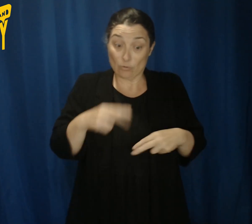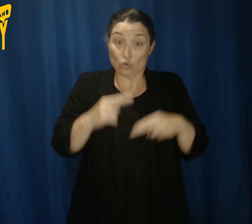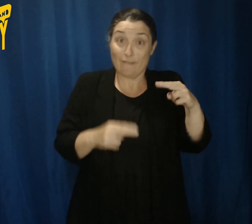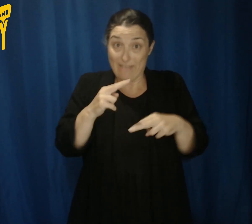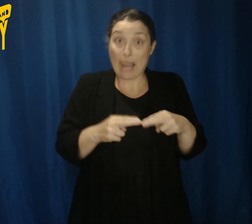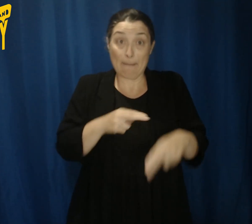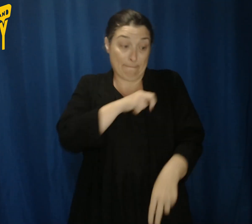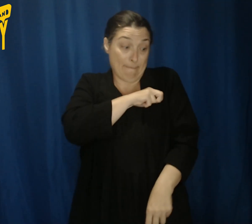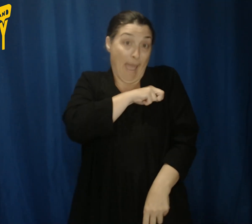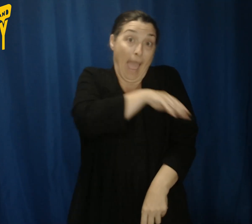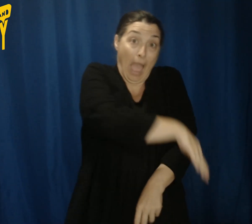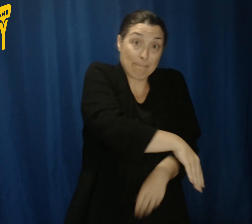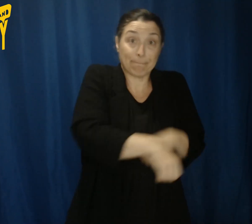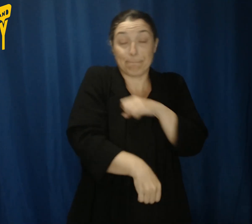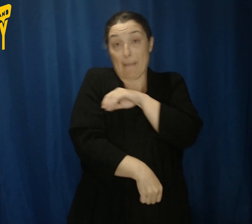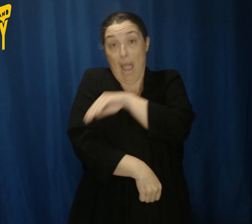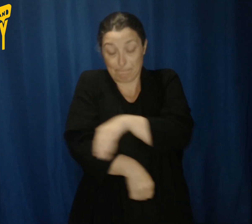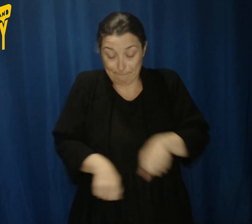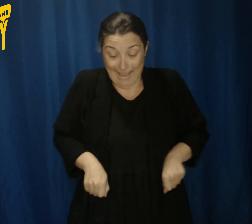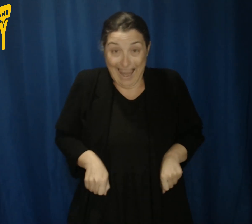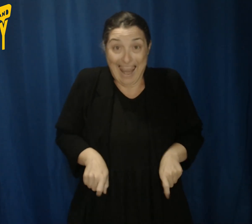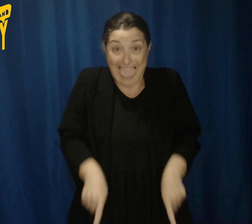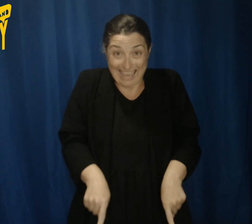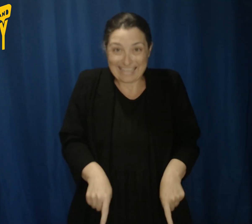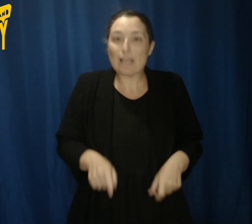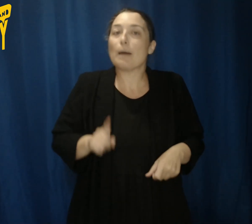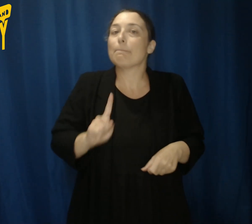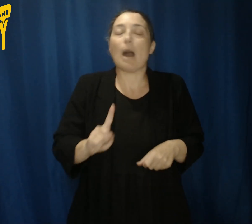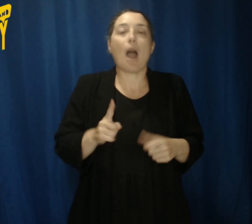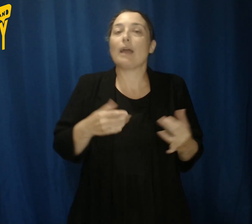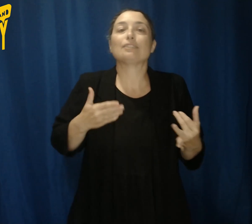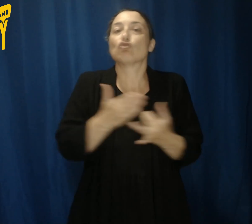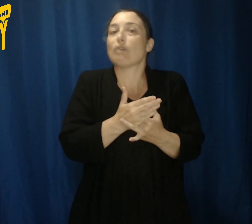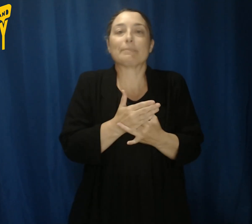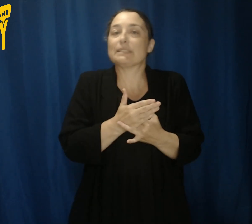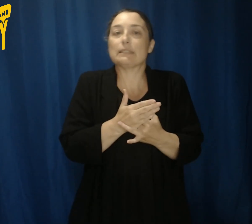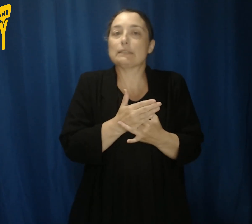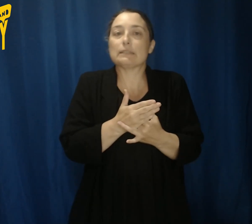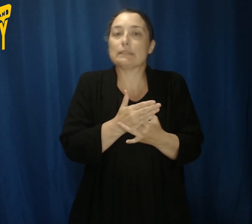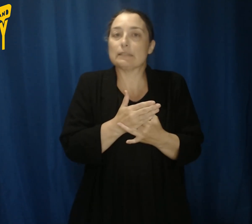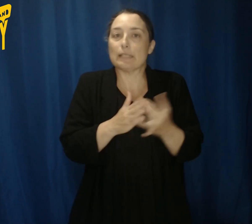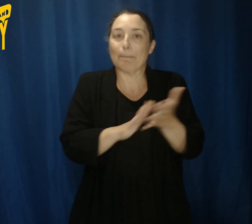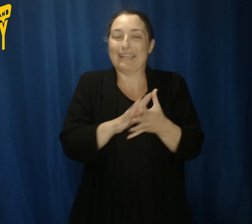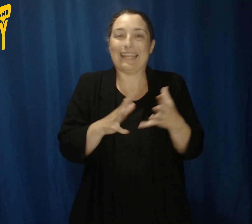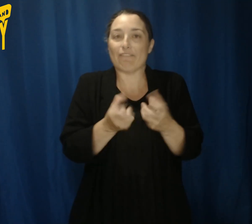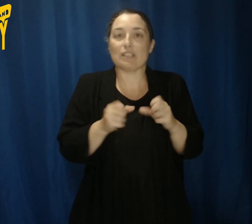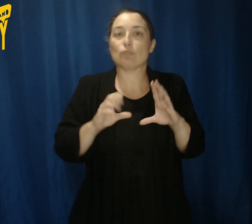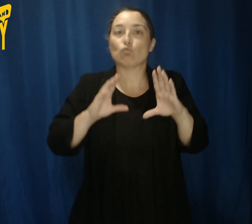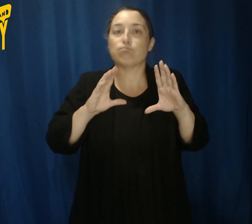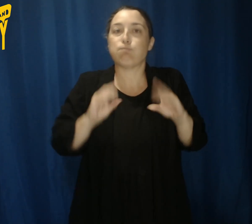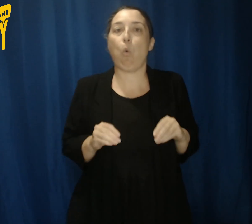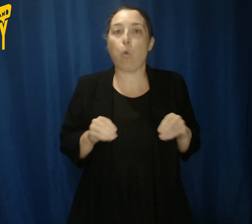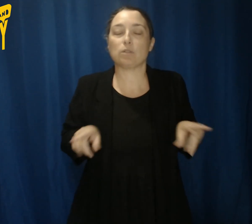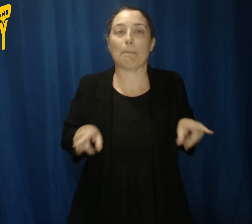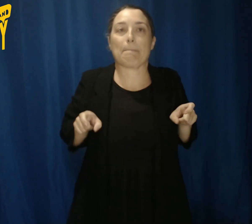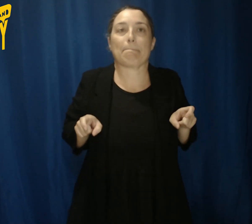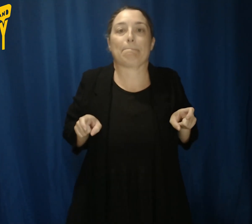and legs, and I got interrupted, and everything stopped for a moment, because what happens